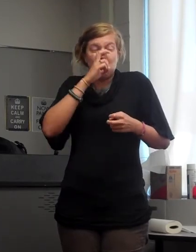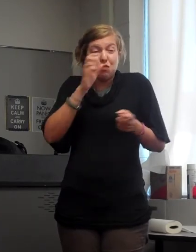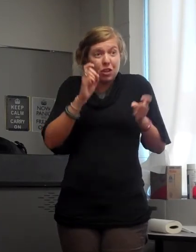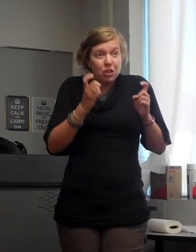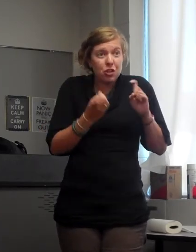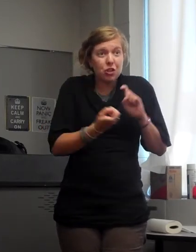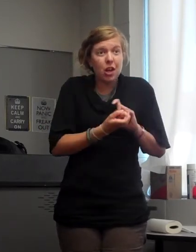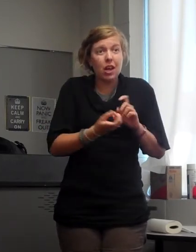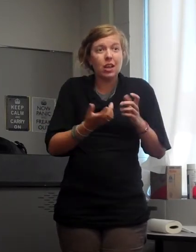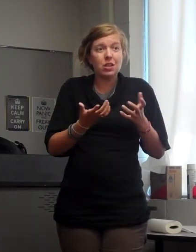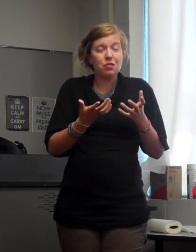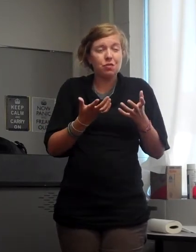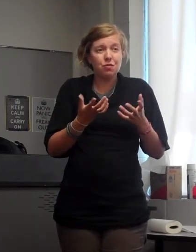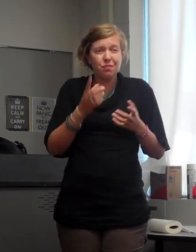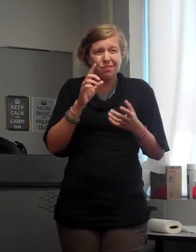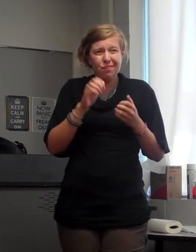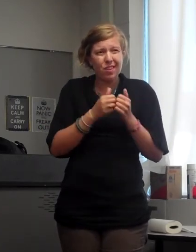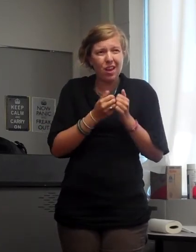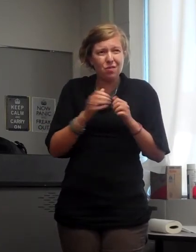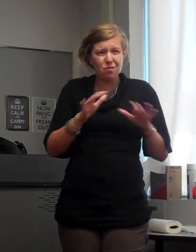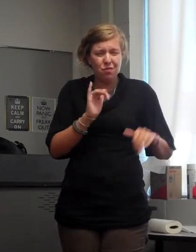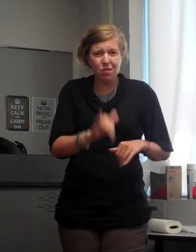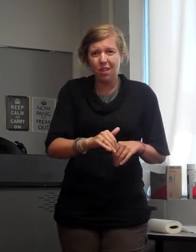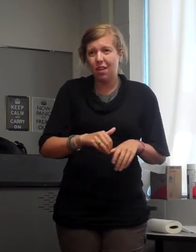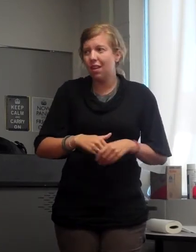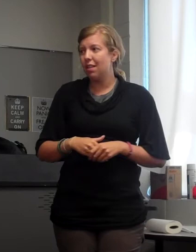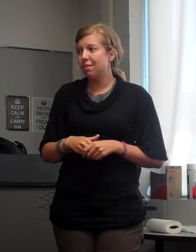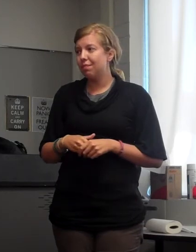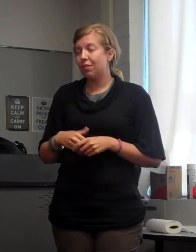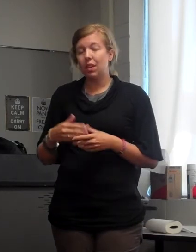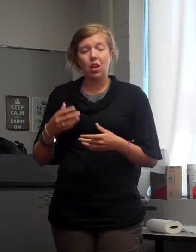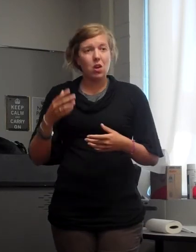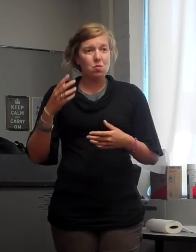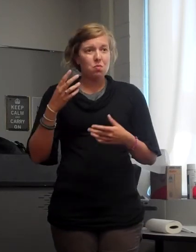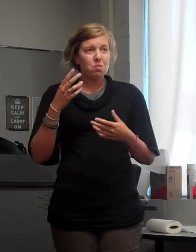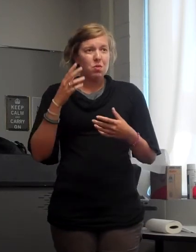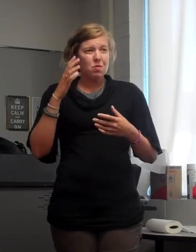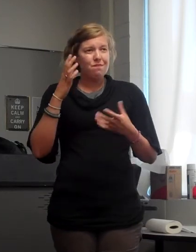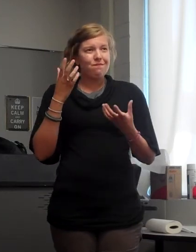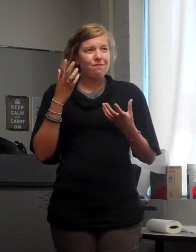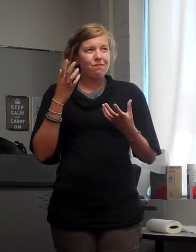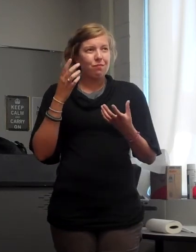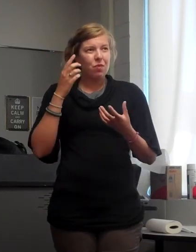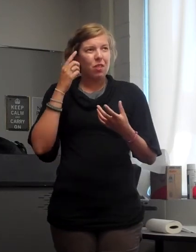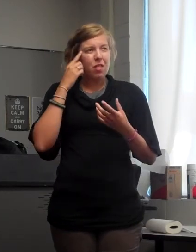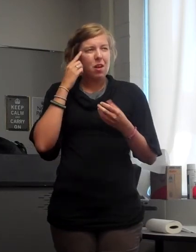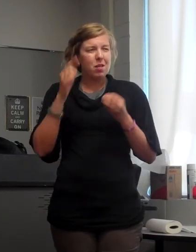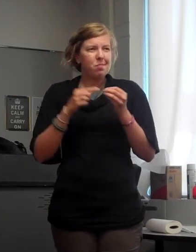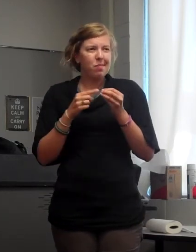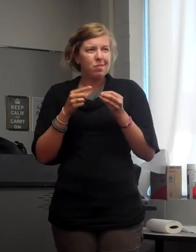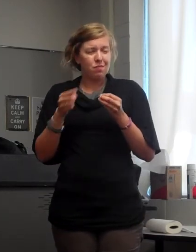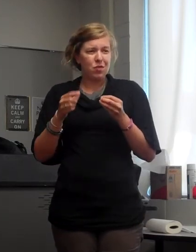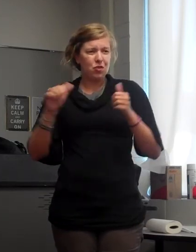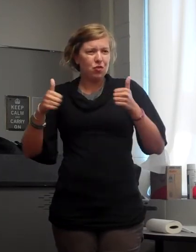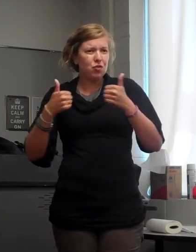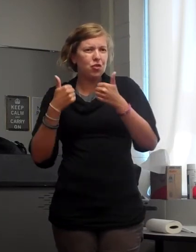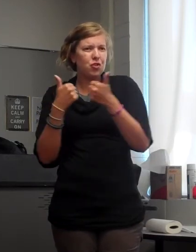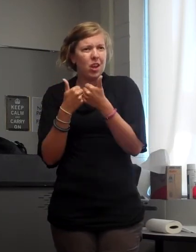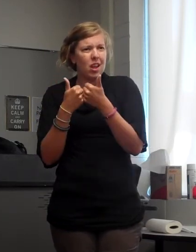do. I want to change my job situation. I drive 100 miles a day. I leave my house at 5:45